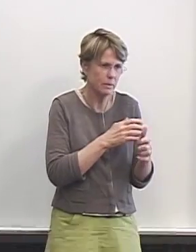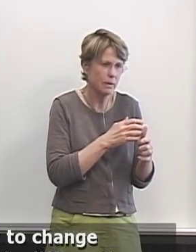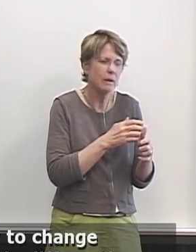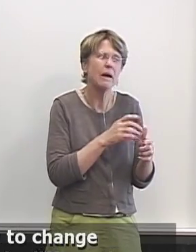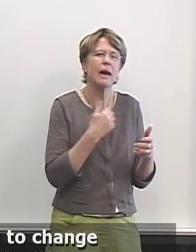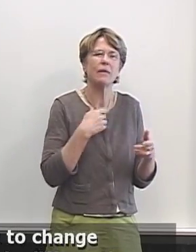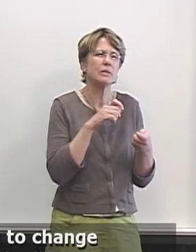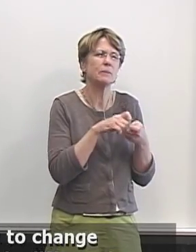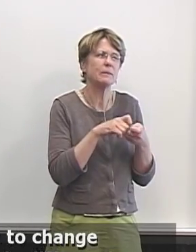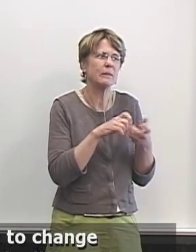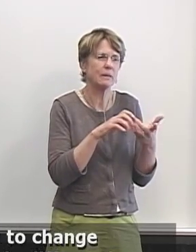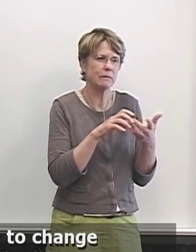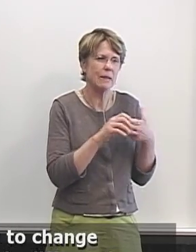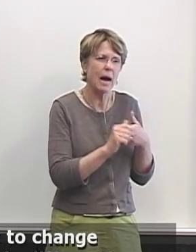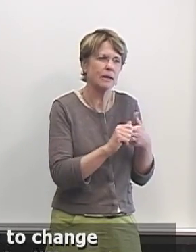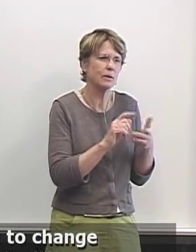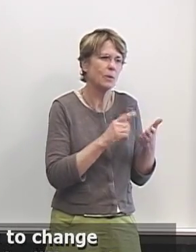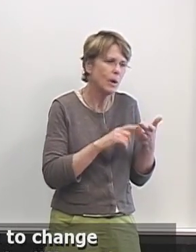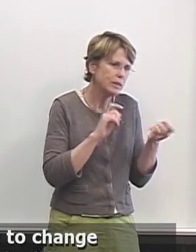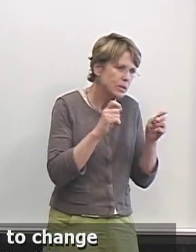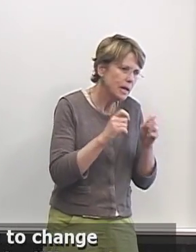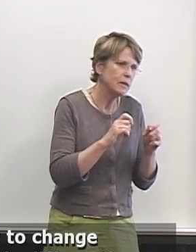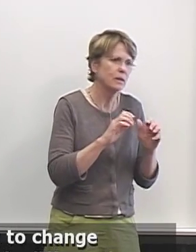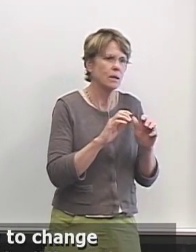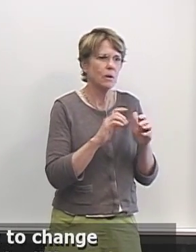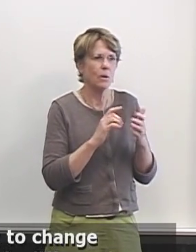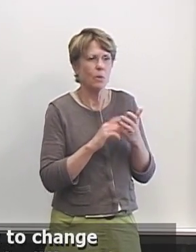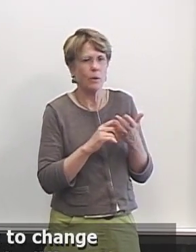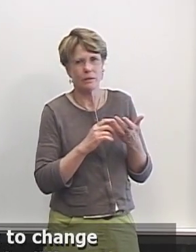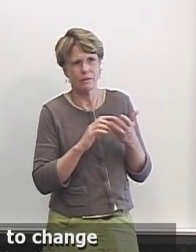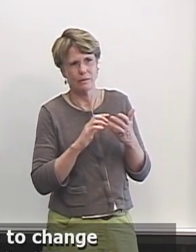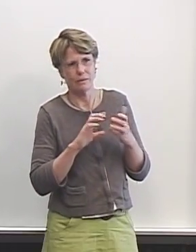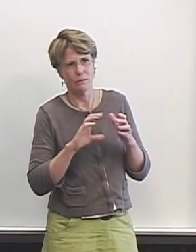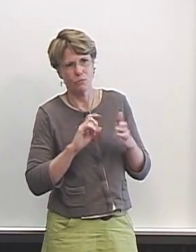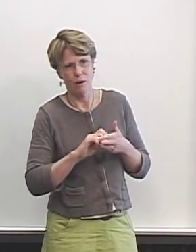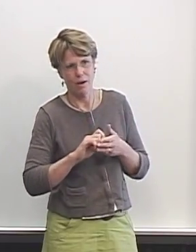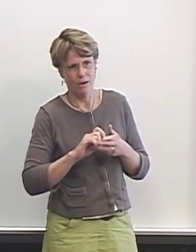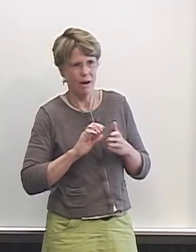guides on what to change and what to do differently.